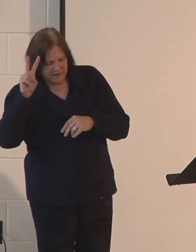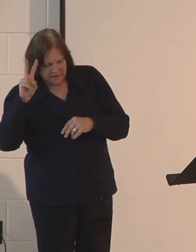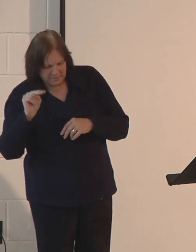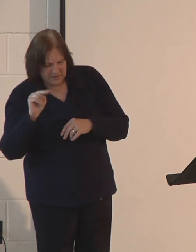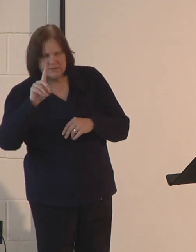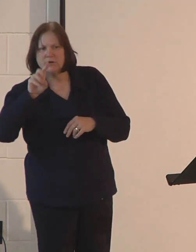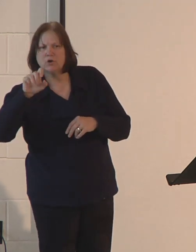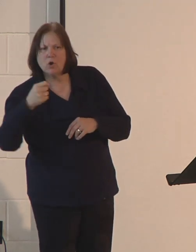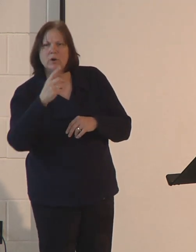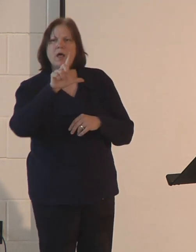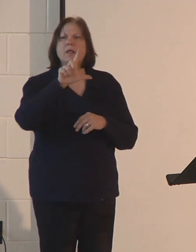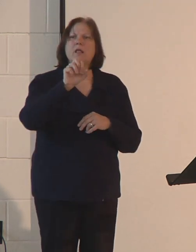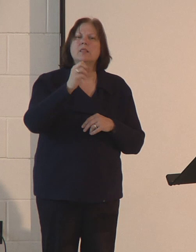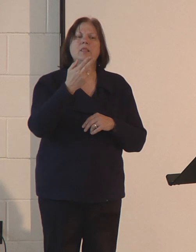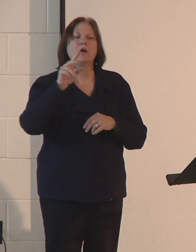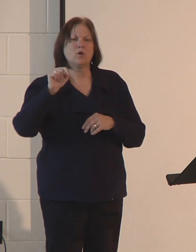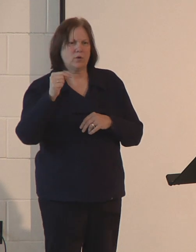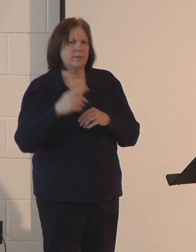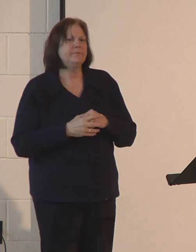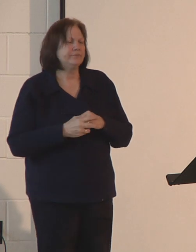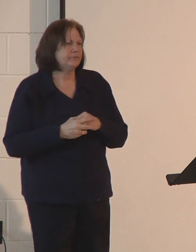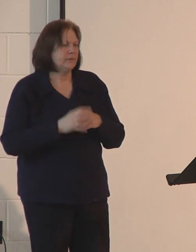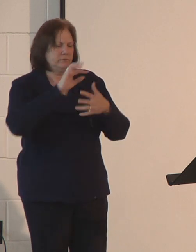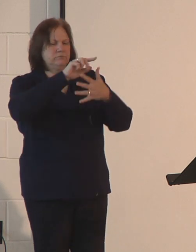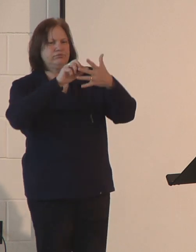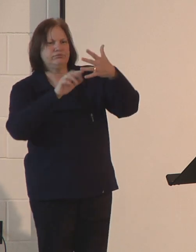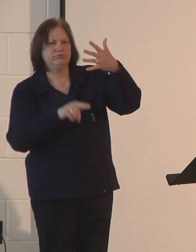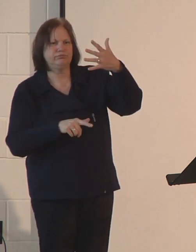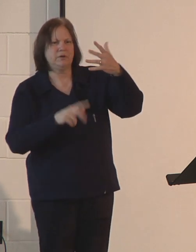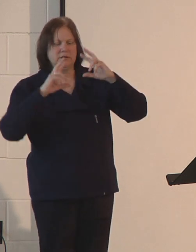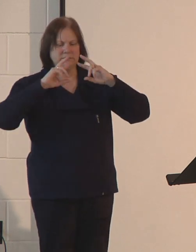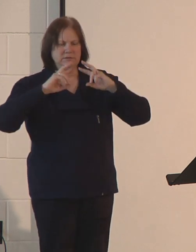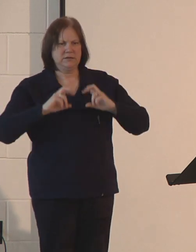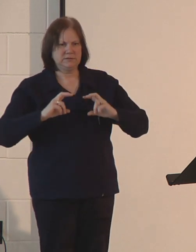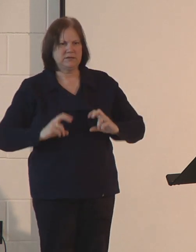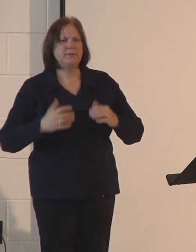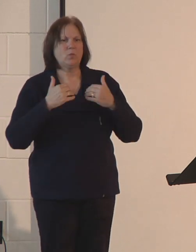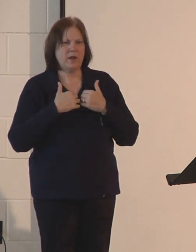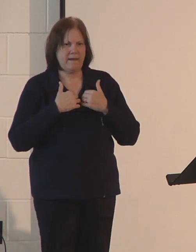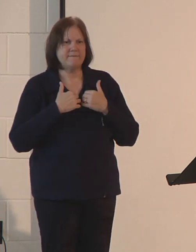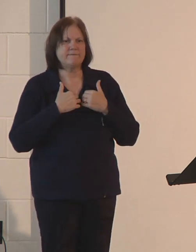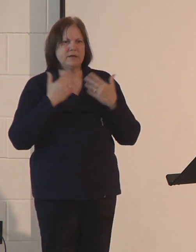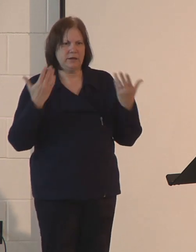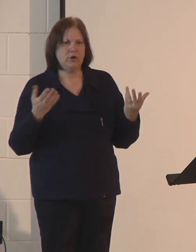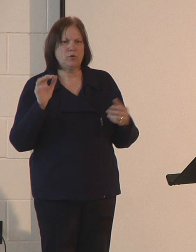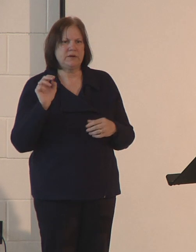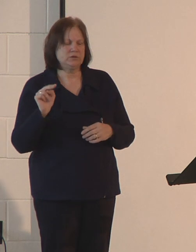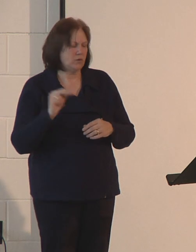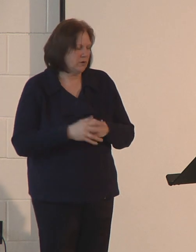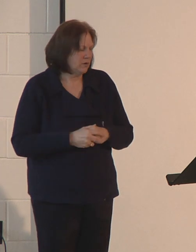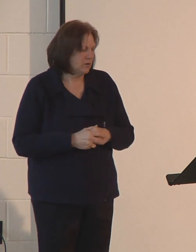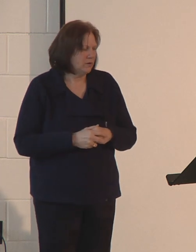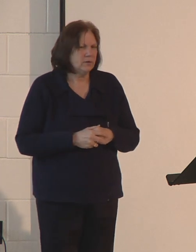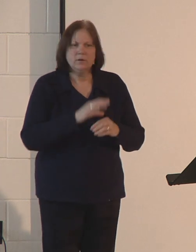Dakota, Lakota, and Ojibwe. So these are the assessment that we have in our state of Minnesota.